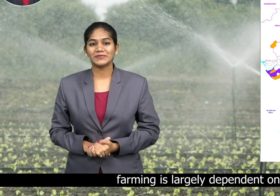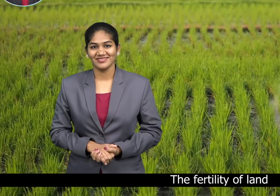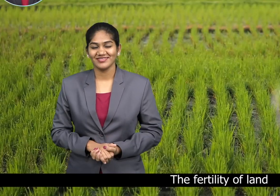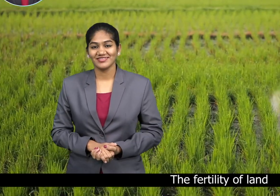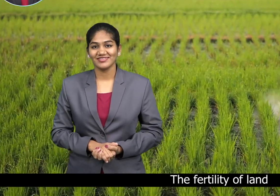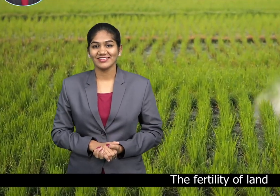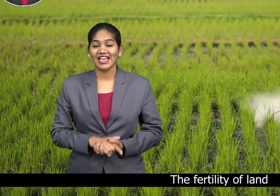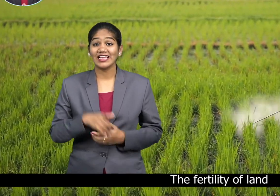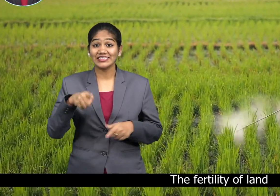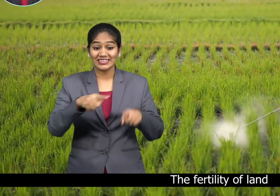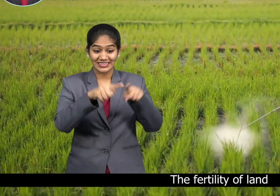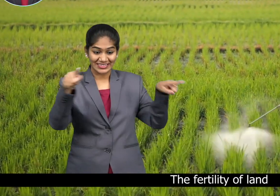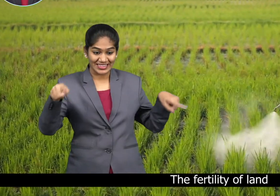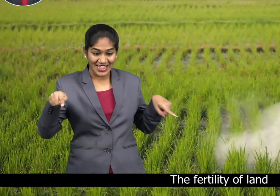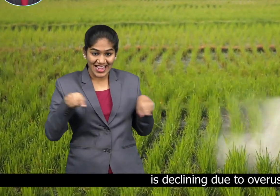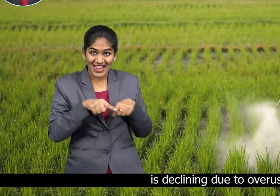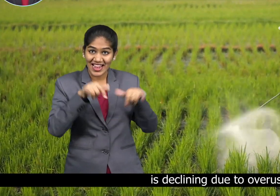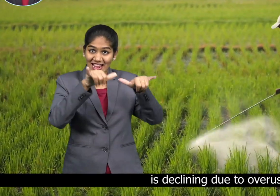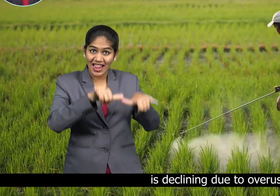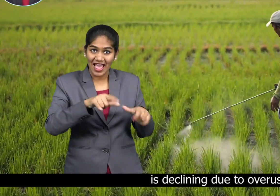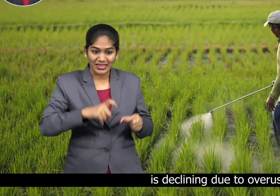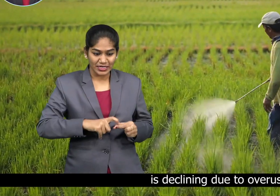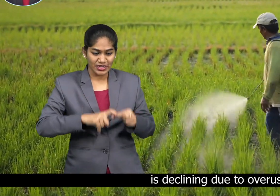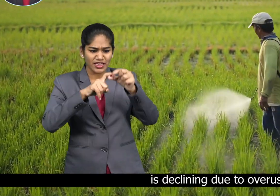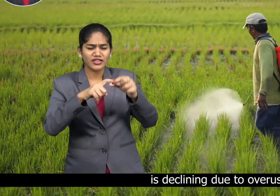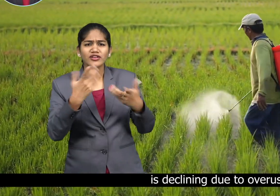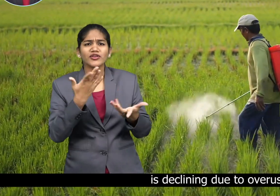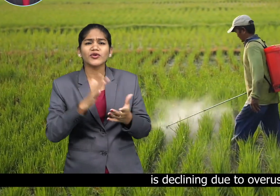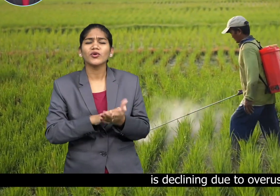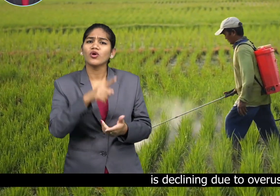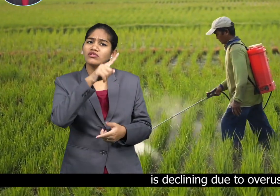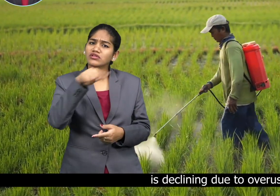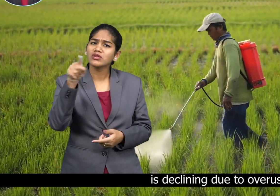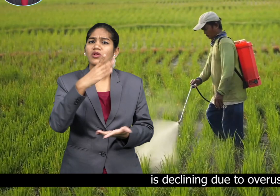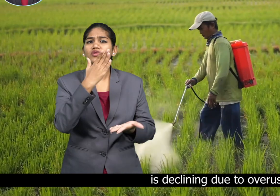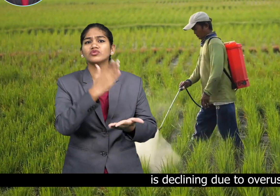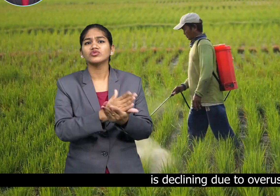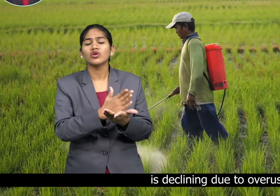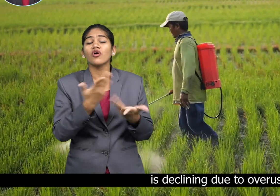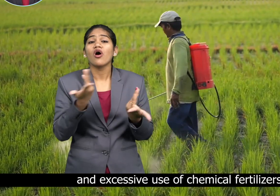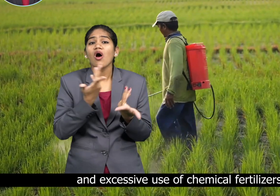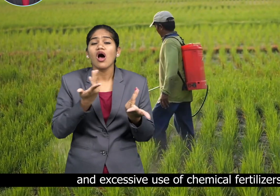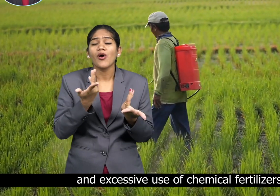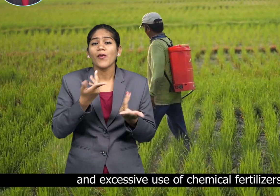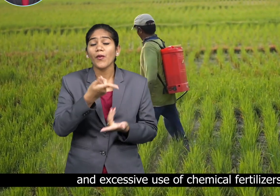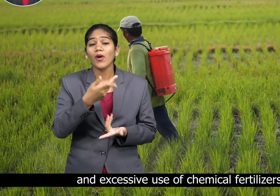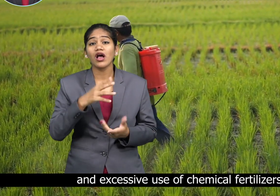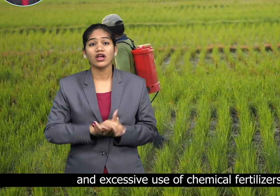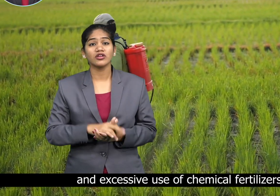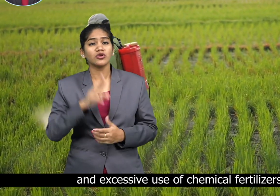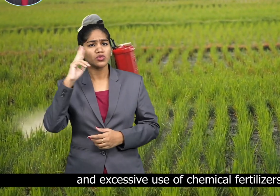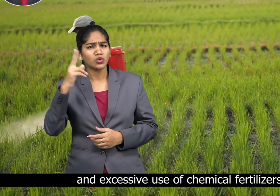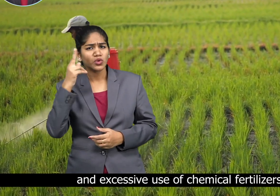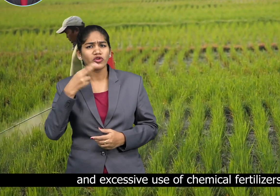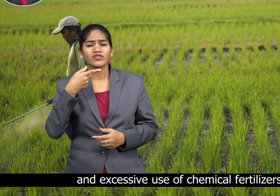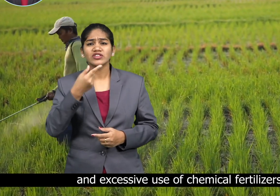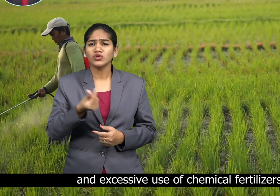The fertility of land is declining due to overuse and excessive use of